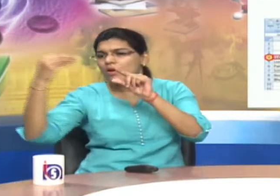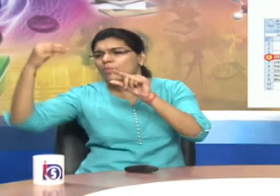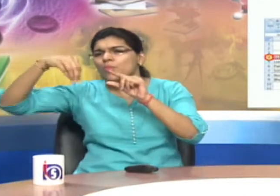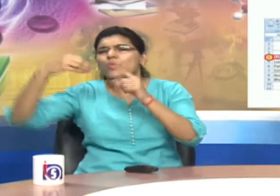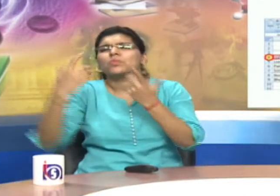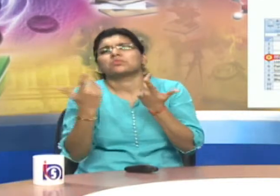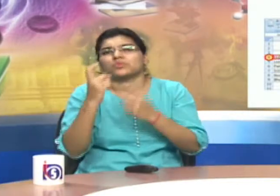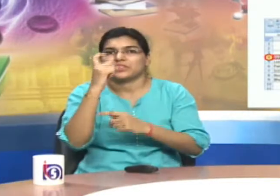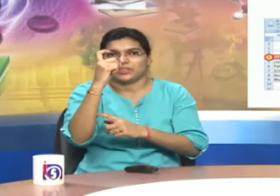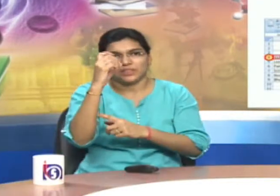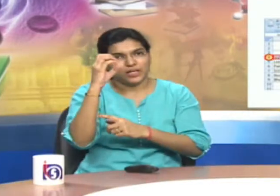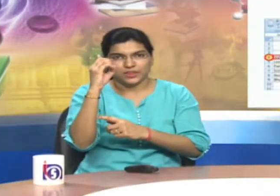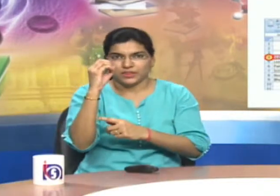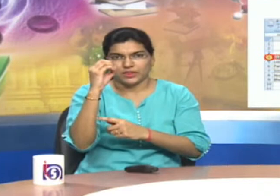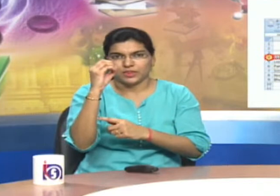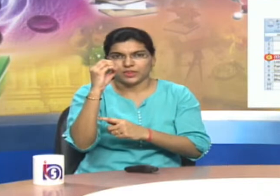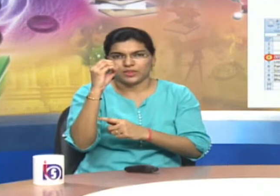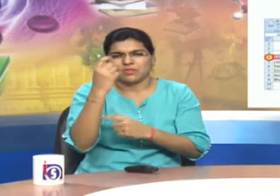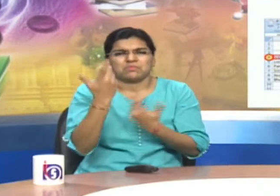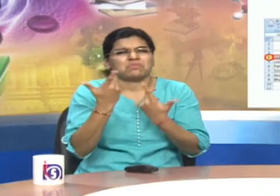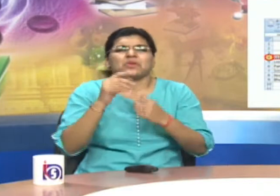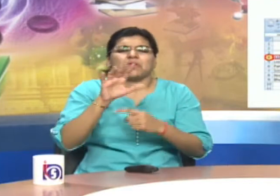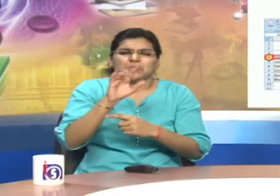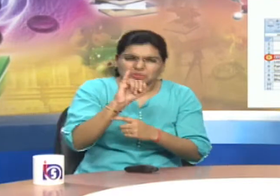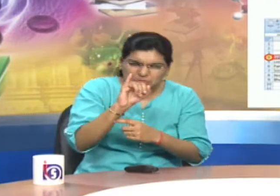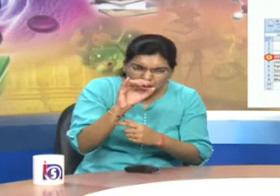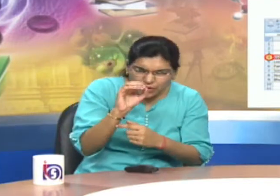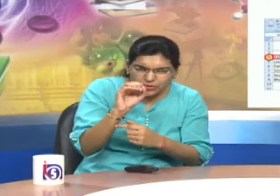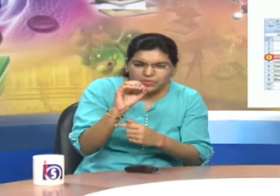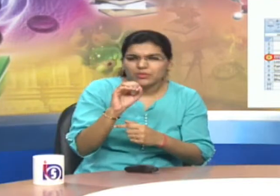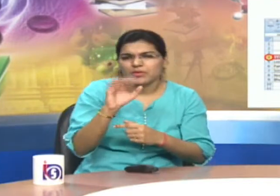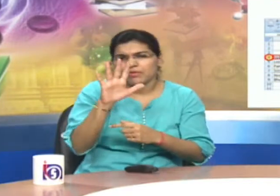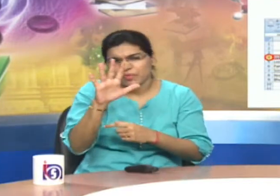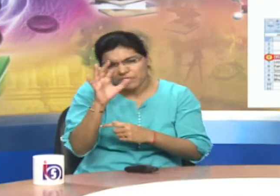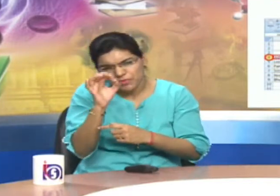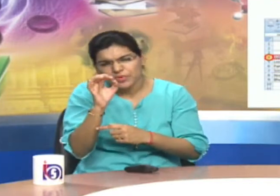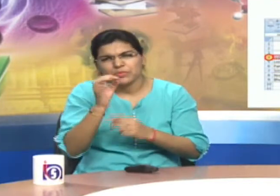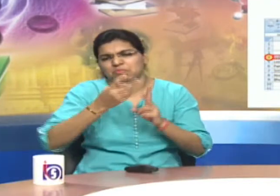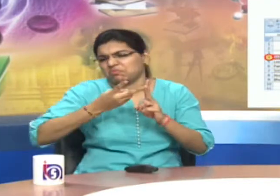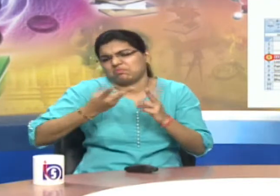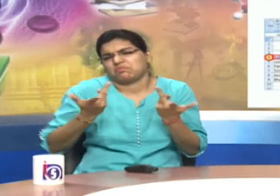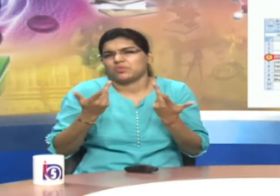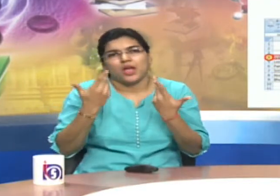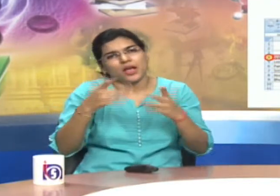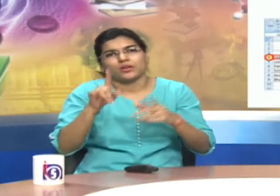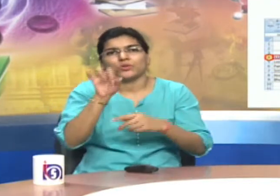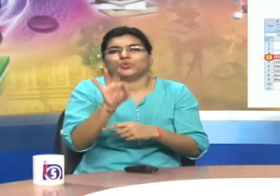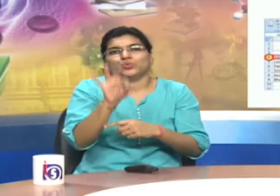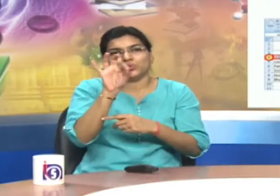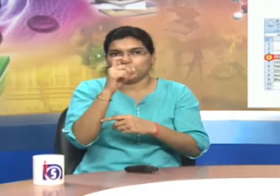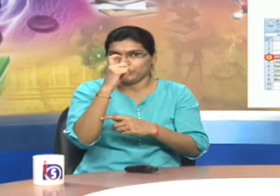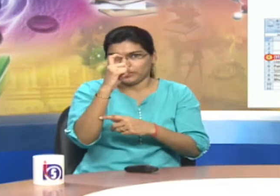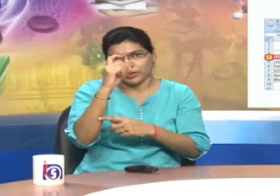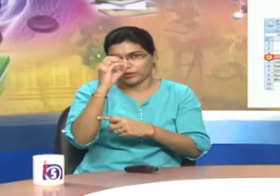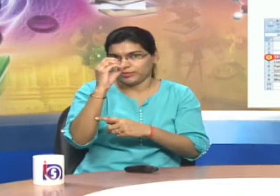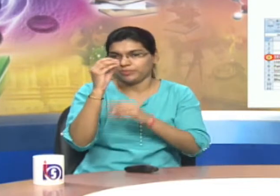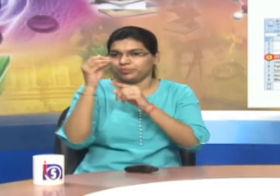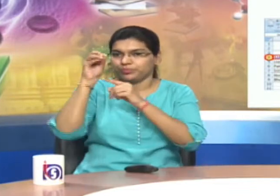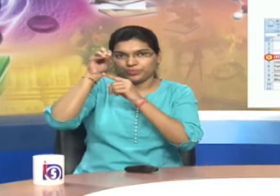less than particular number. Like in this table on the screen, it is written 70. So, you can choose